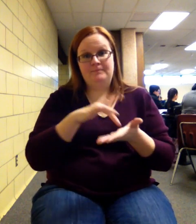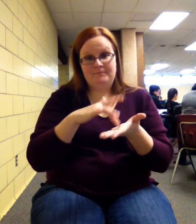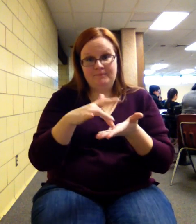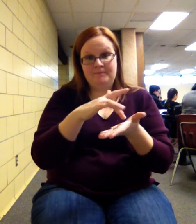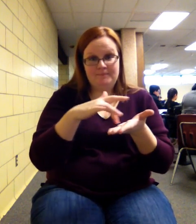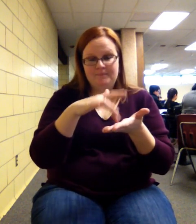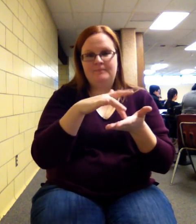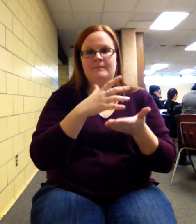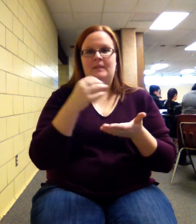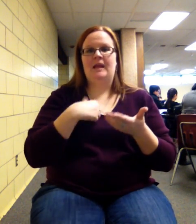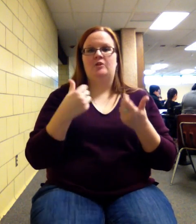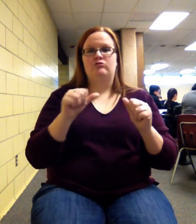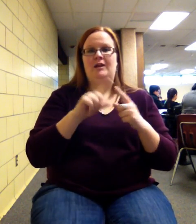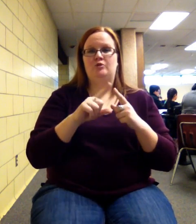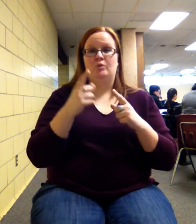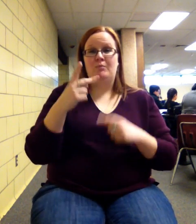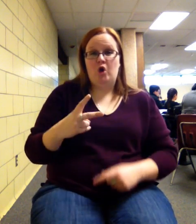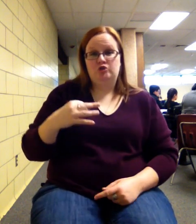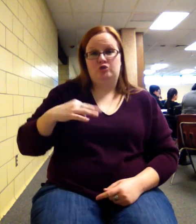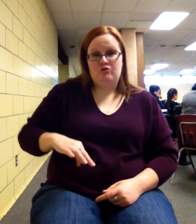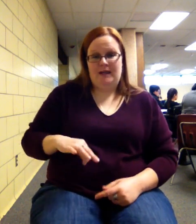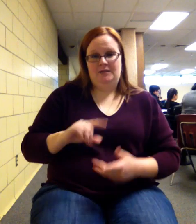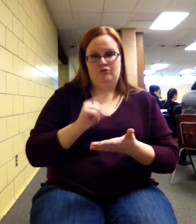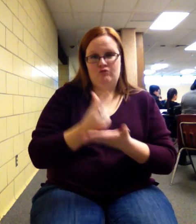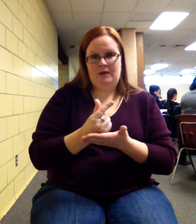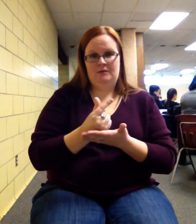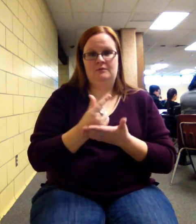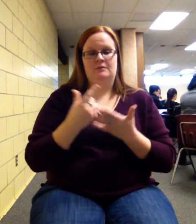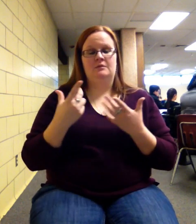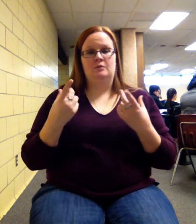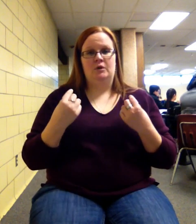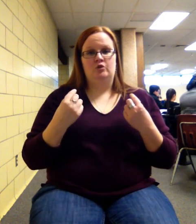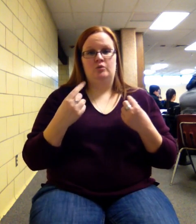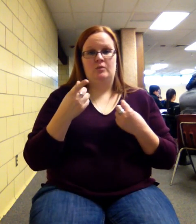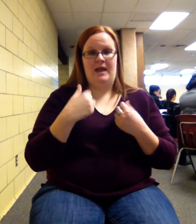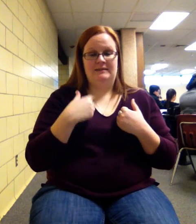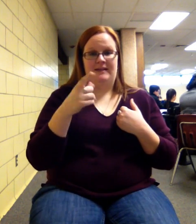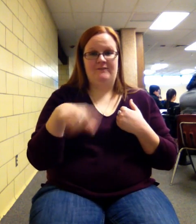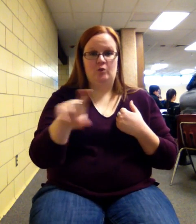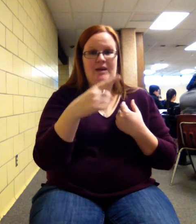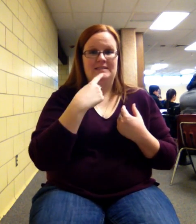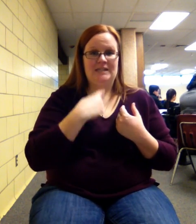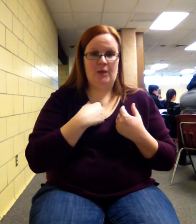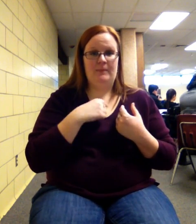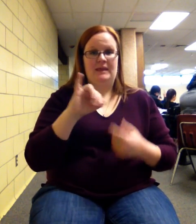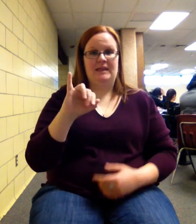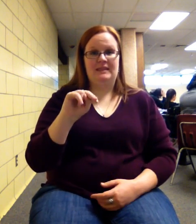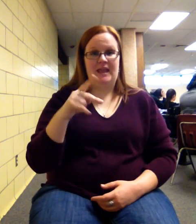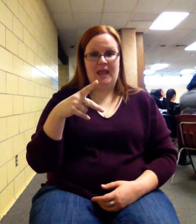And I try to partial credit grade them. So what I'm going to do is I'll have you guys tell me the inputs that you're putting on your calculator,